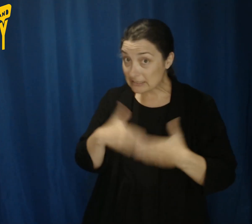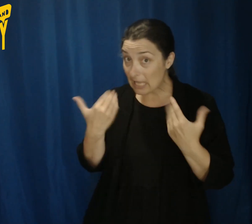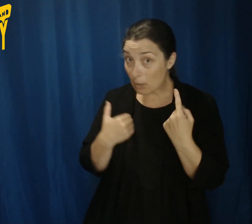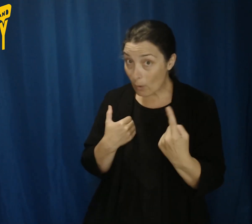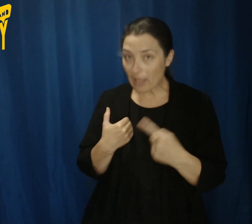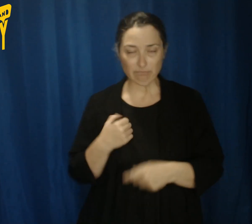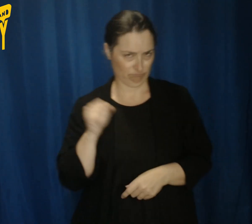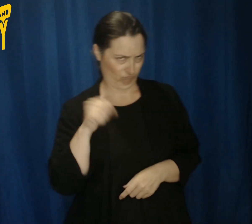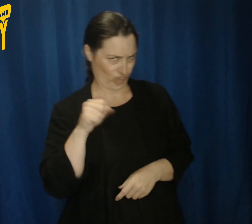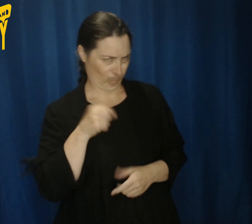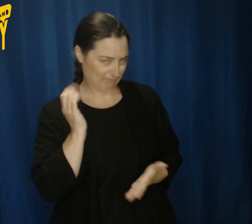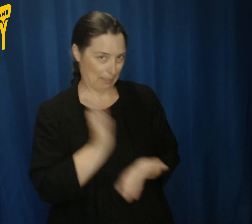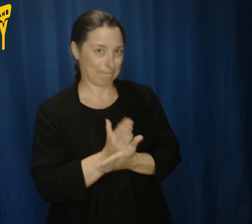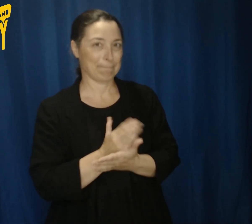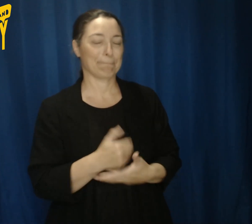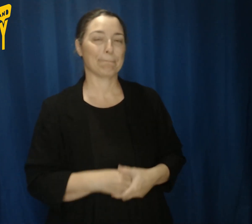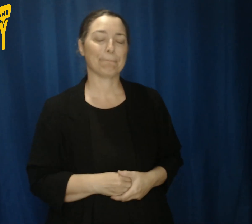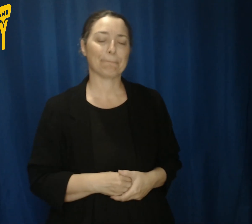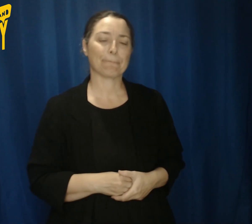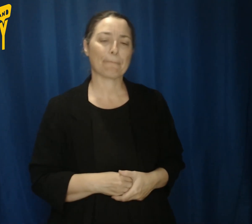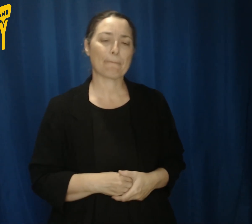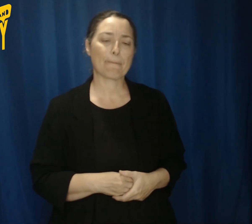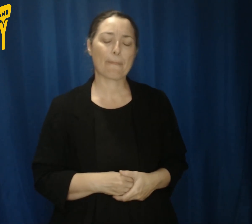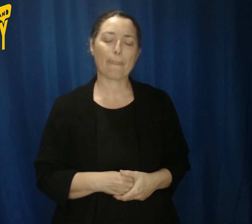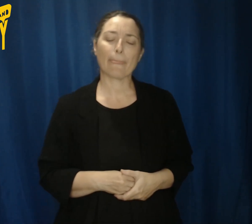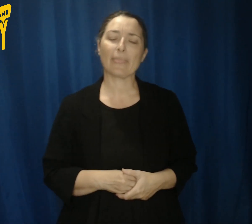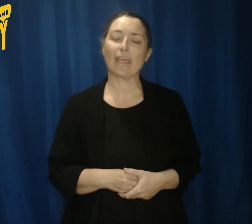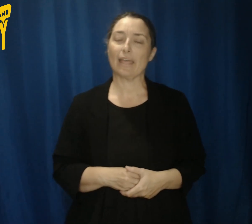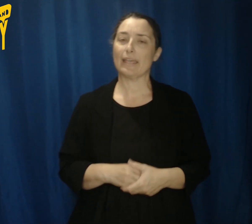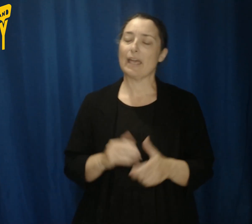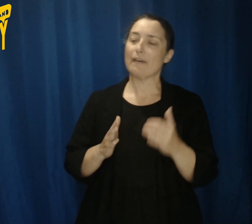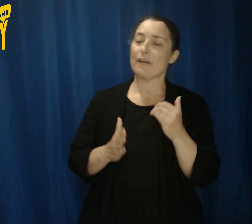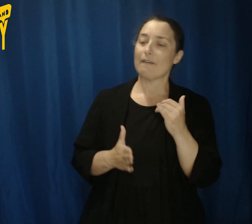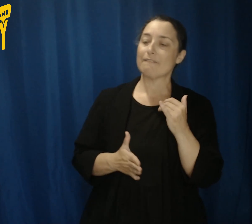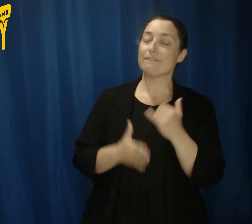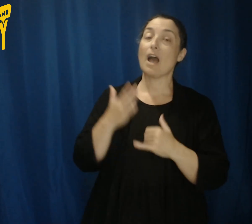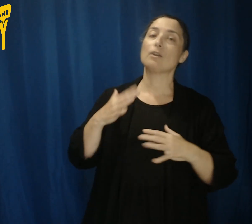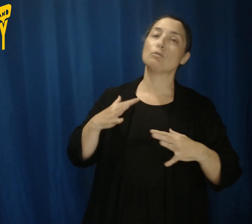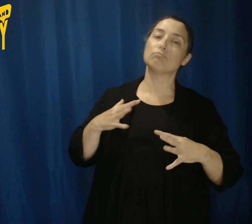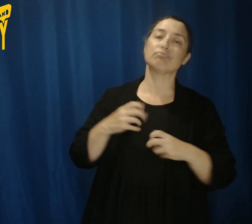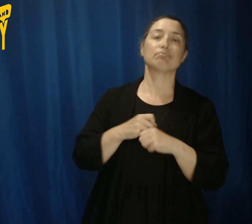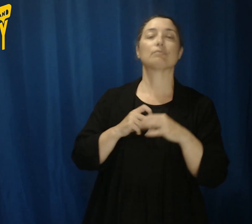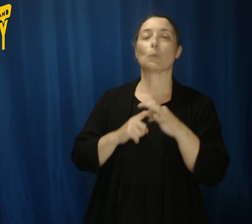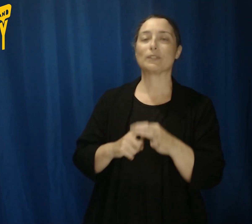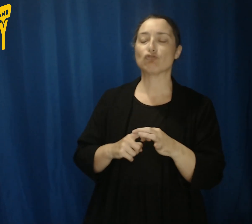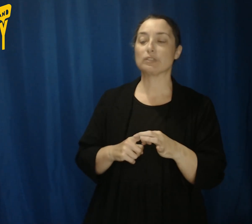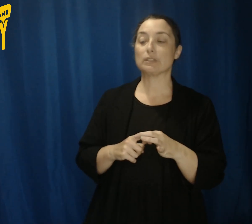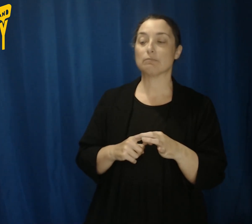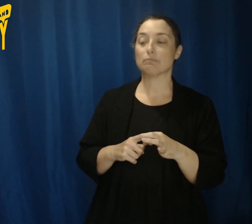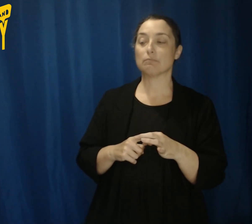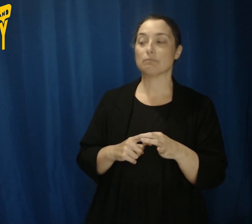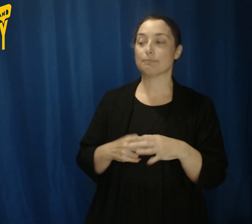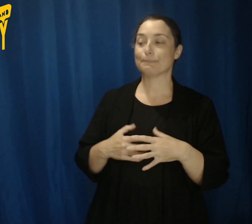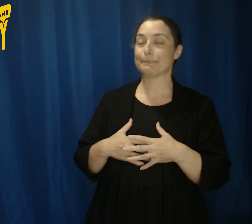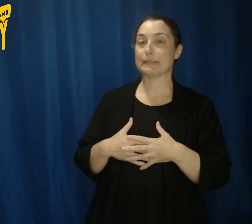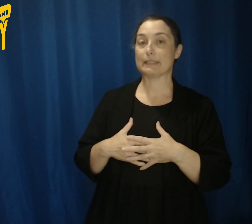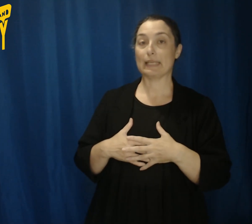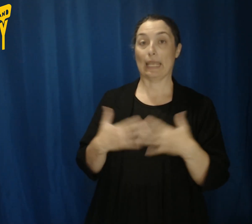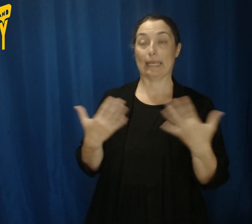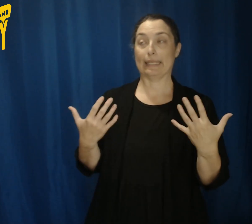Absolutely. And as sort of the final wind-up question, is there any way that you can think of, like a